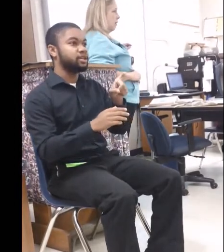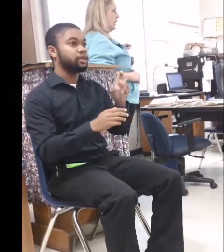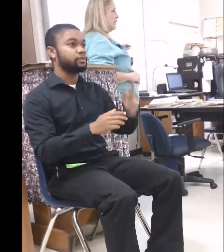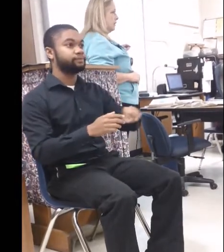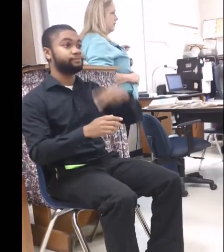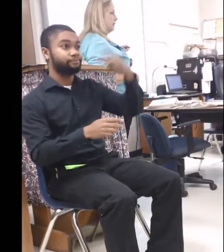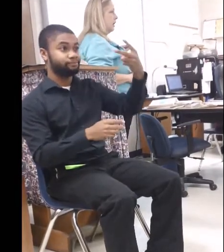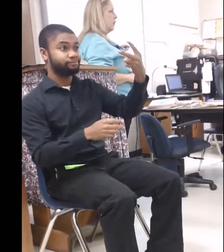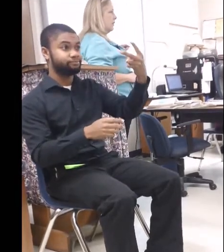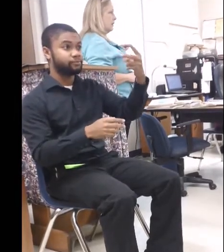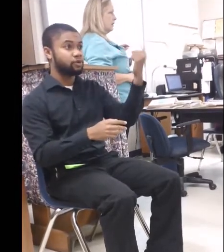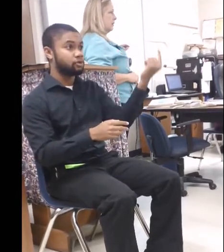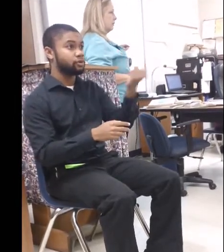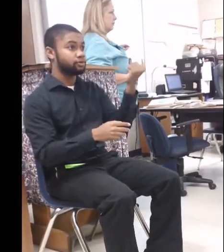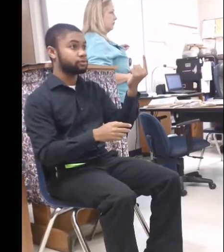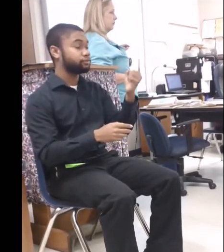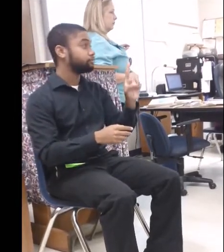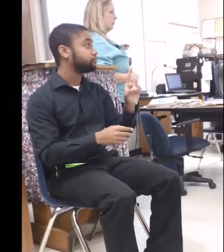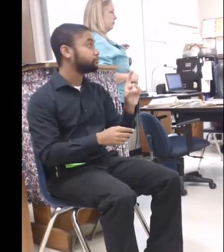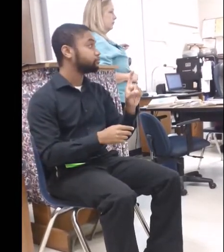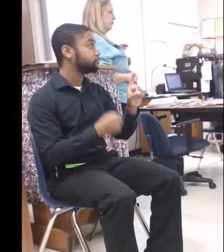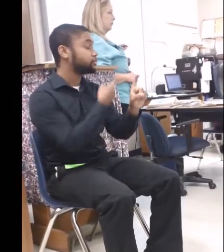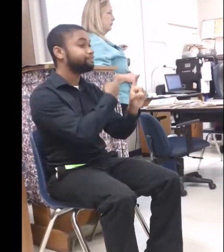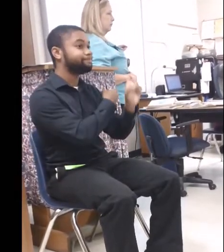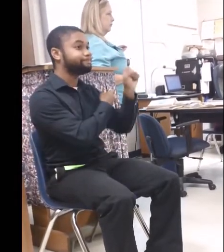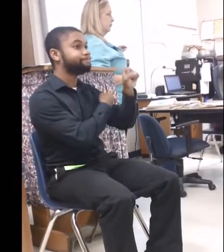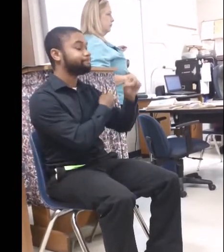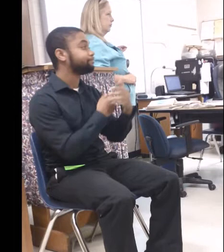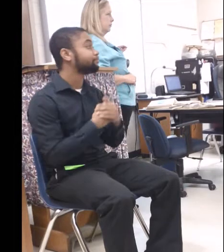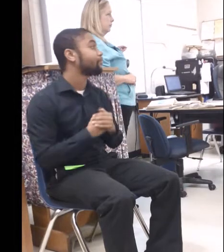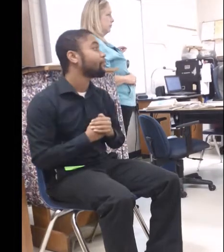dividing, always, And then, always. You flip it,